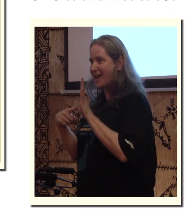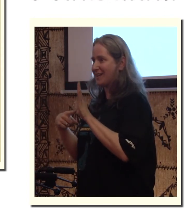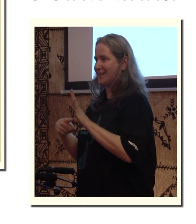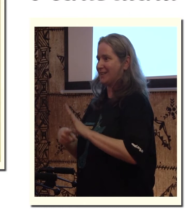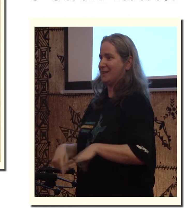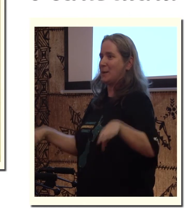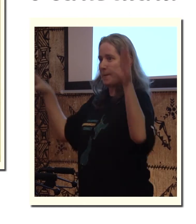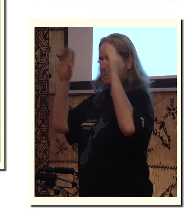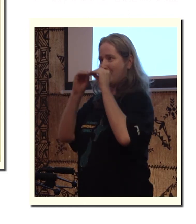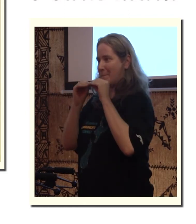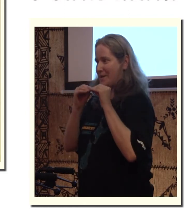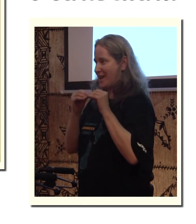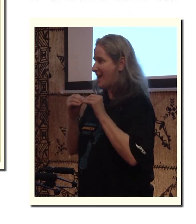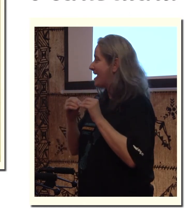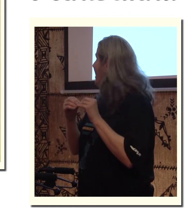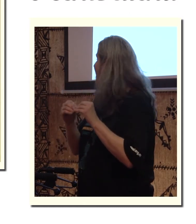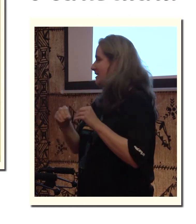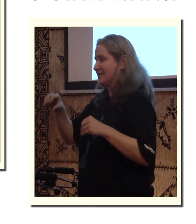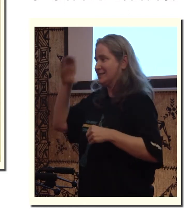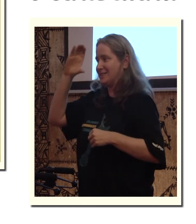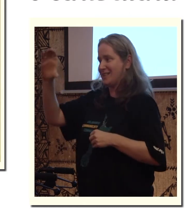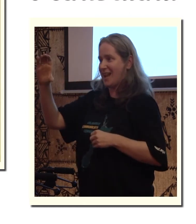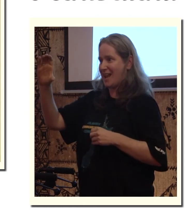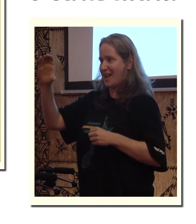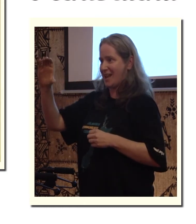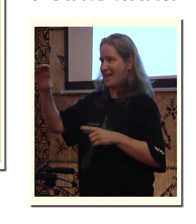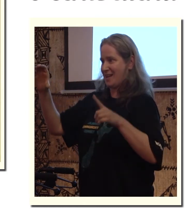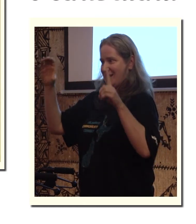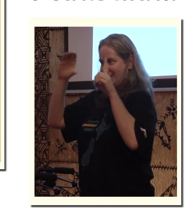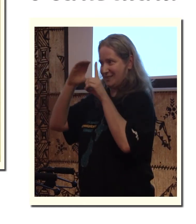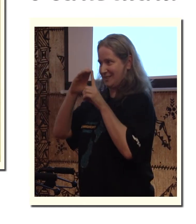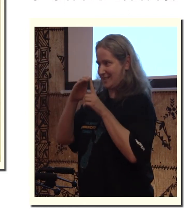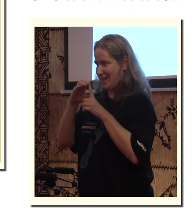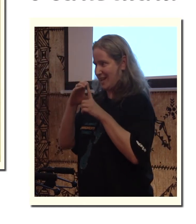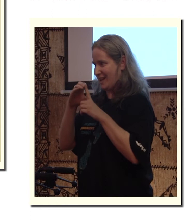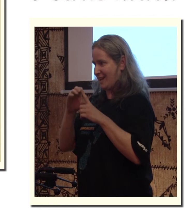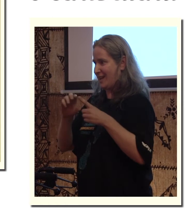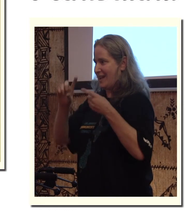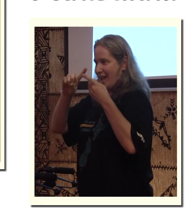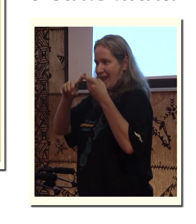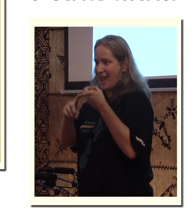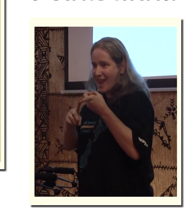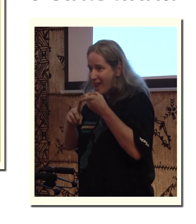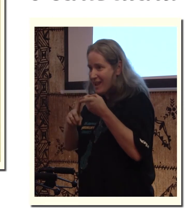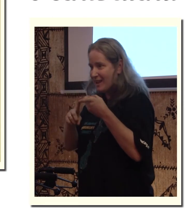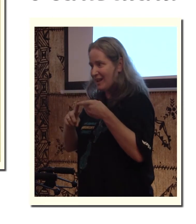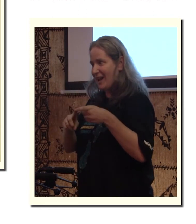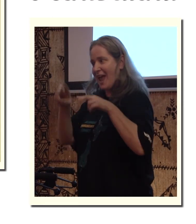A, B, C, D,